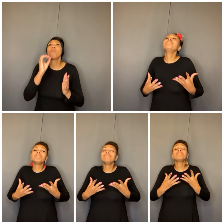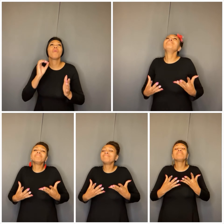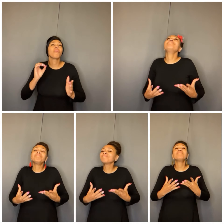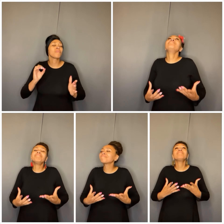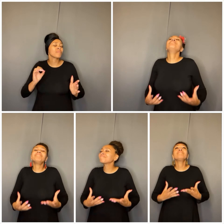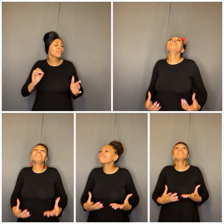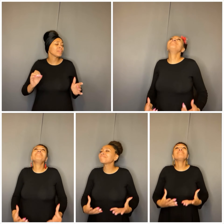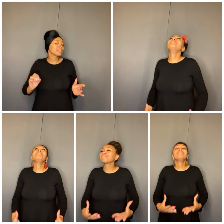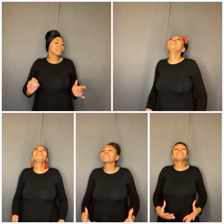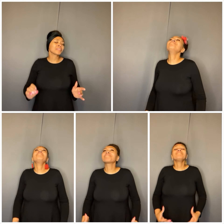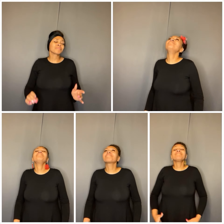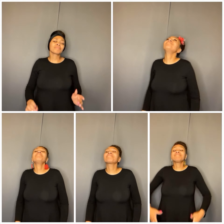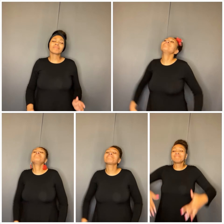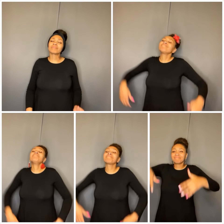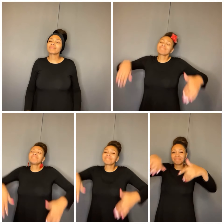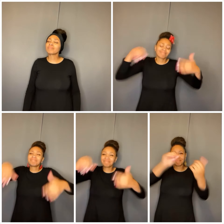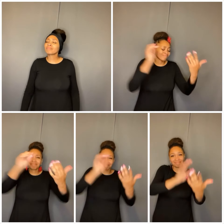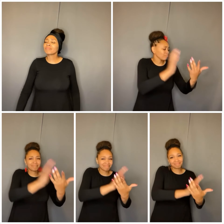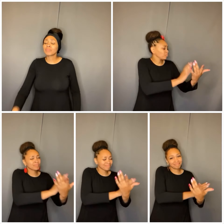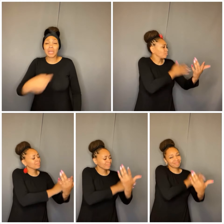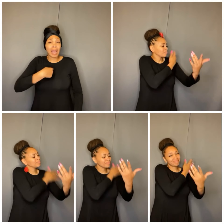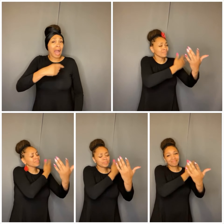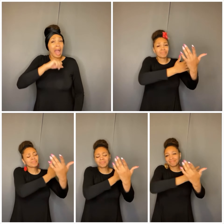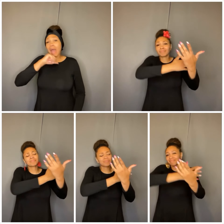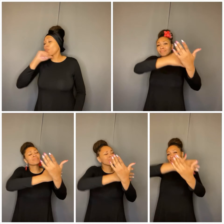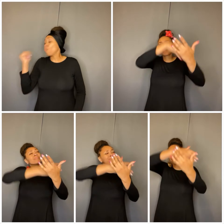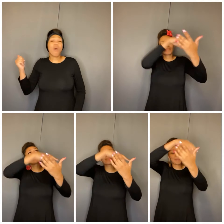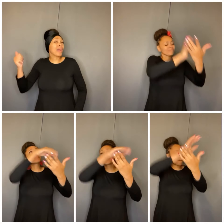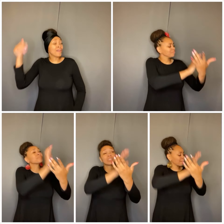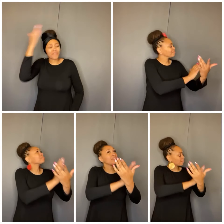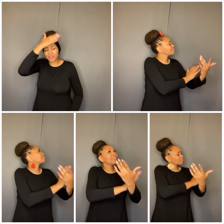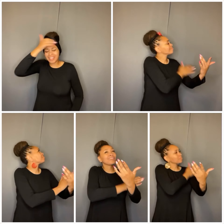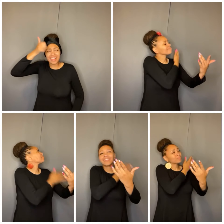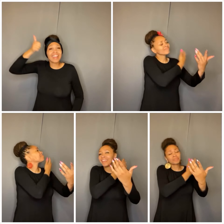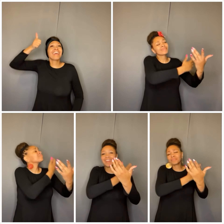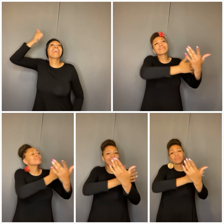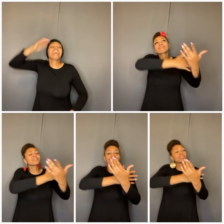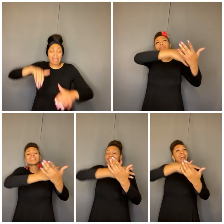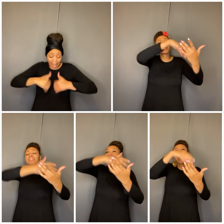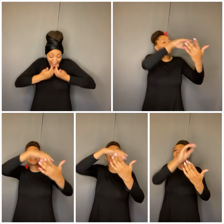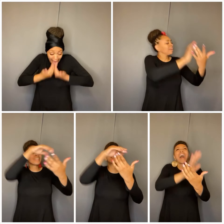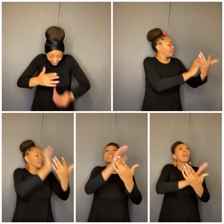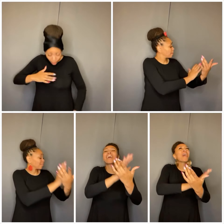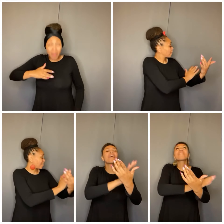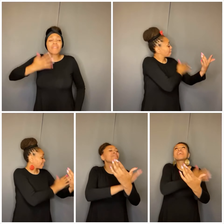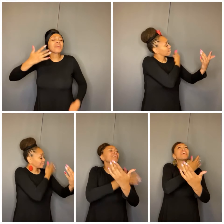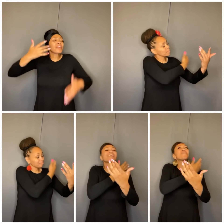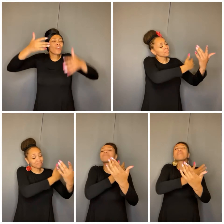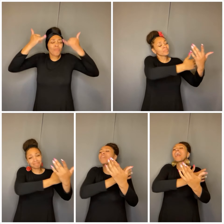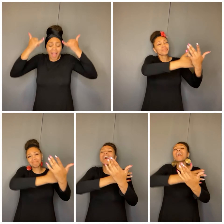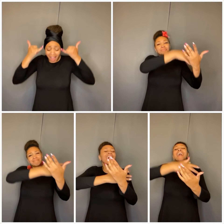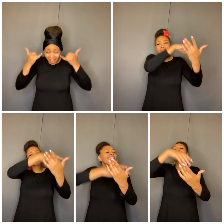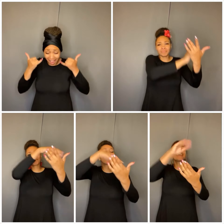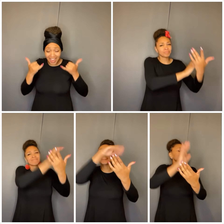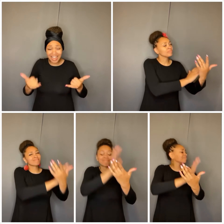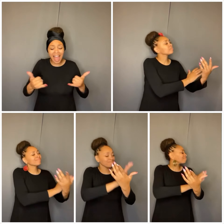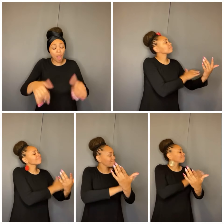I don't wanna forget how I feel right now